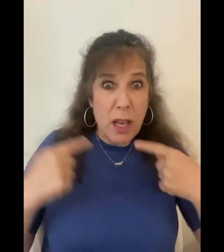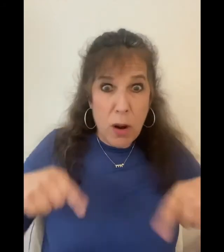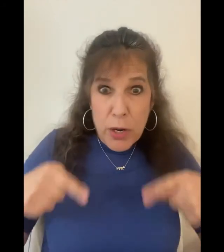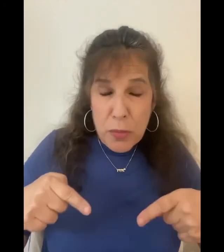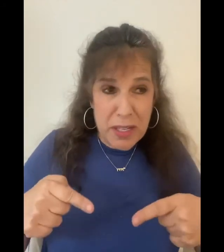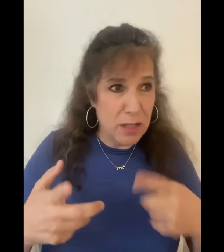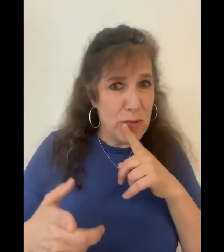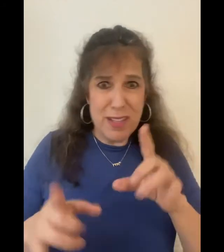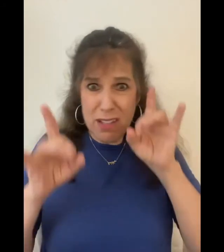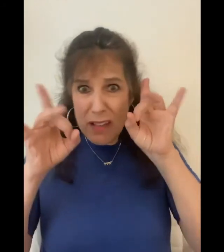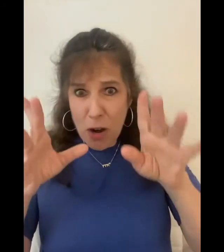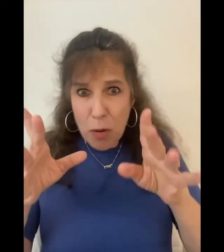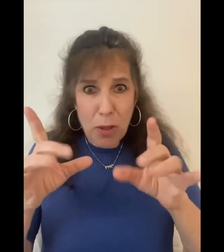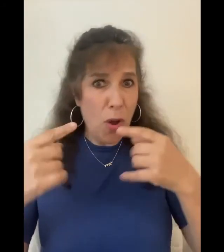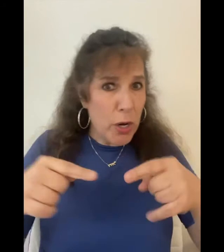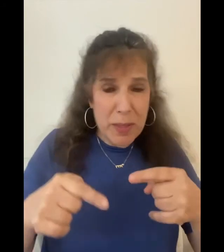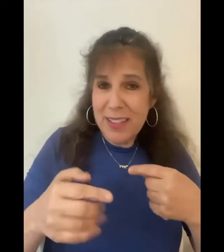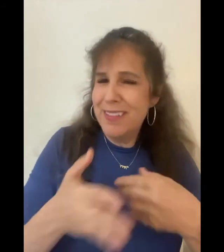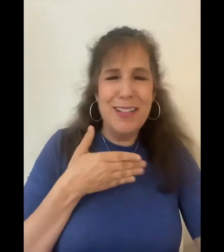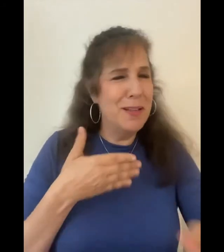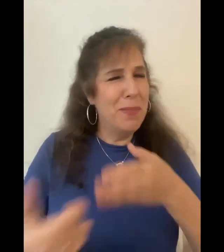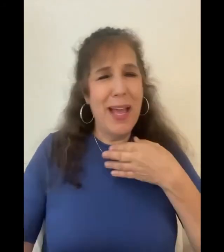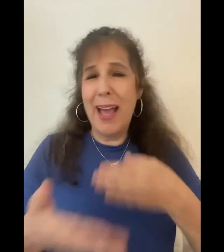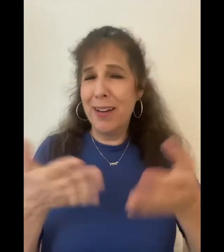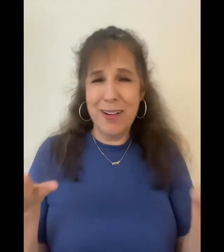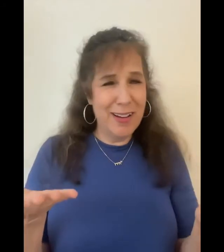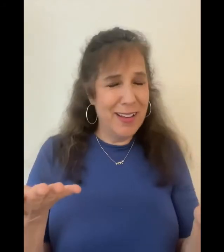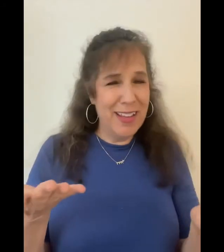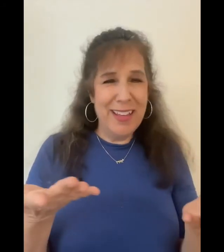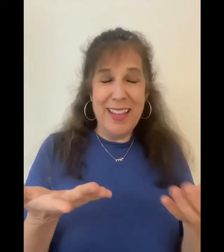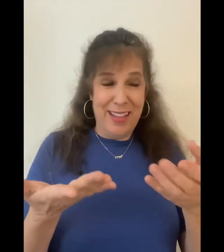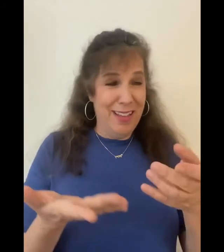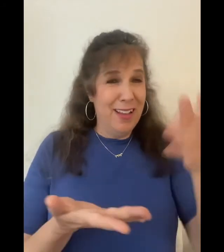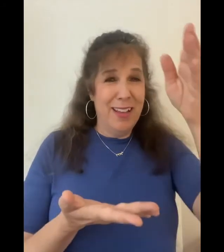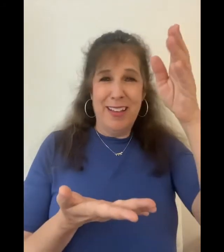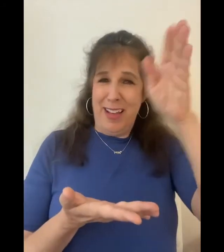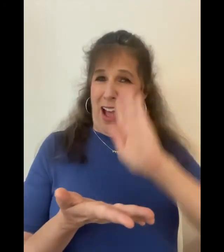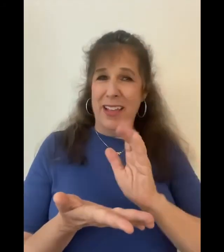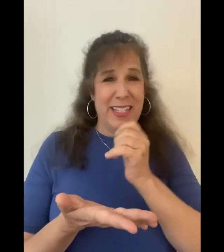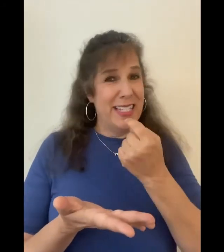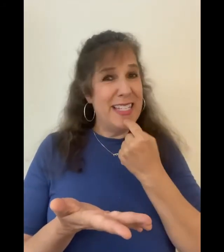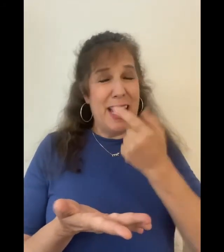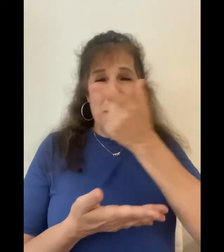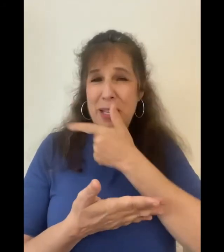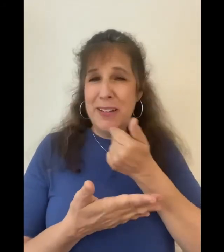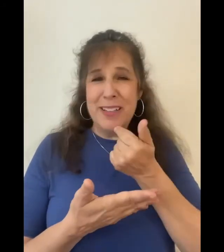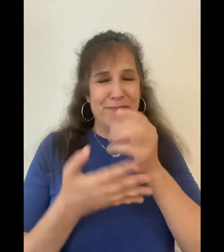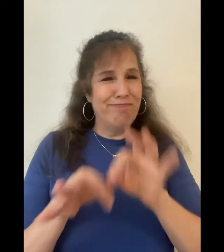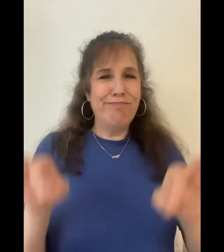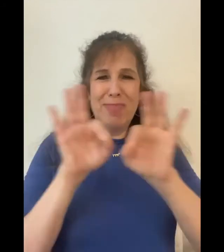Did it heat up? What did he answer? All that doesn't matter. It's not written because I guess it has no meaning. Because at the bottom line, anything